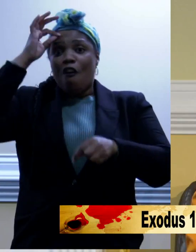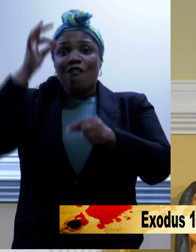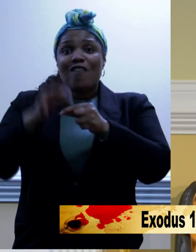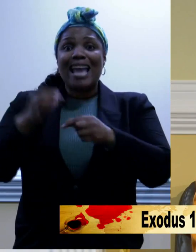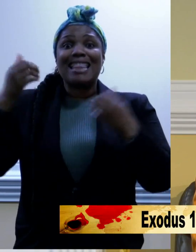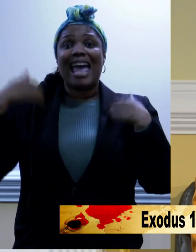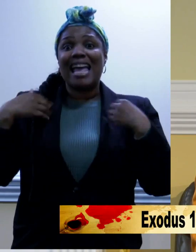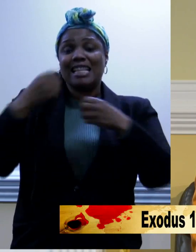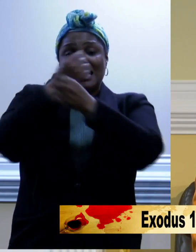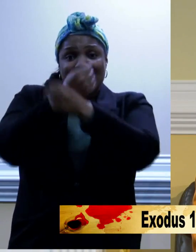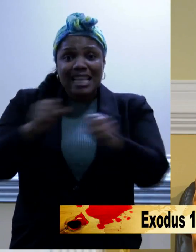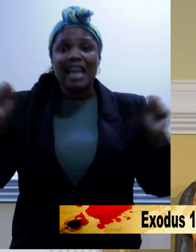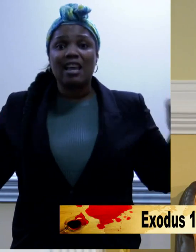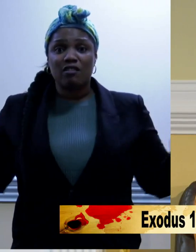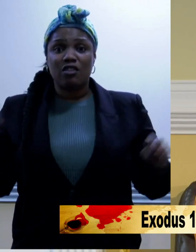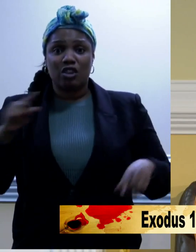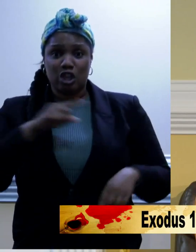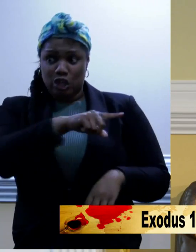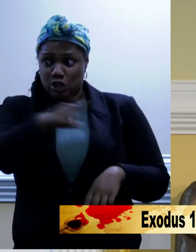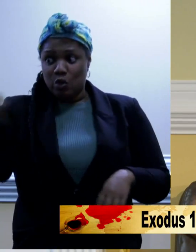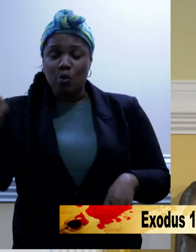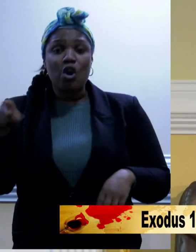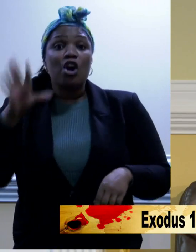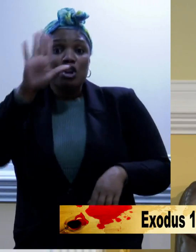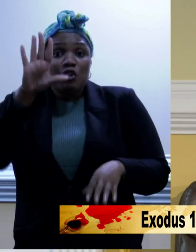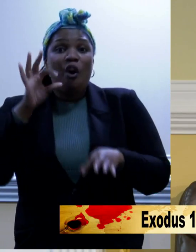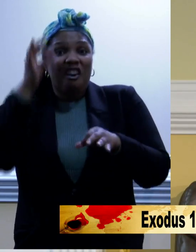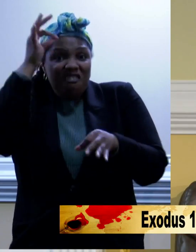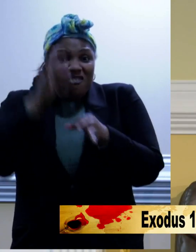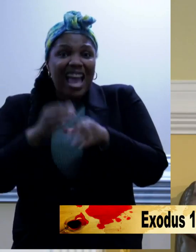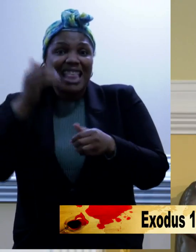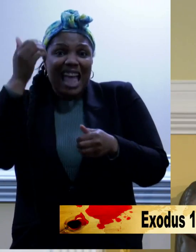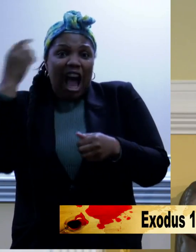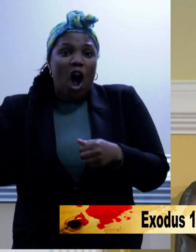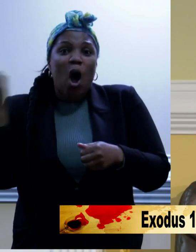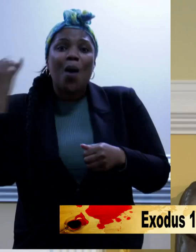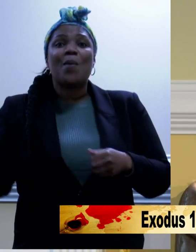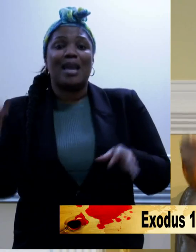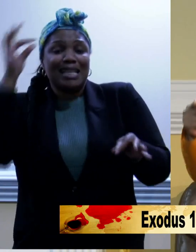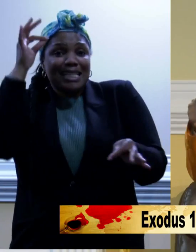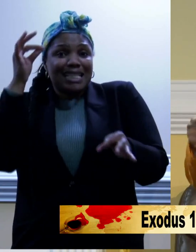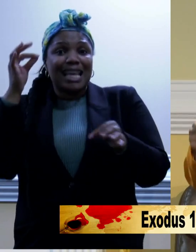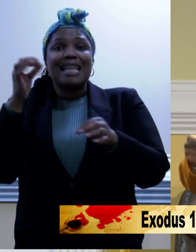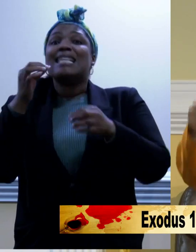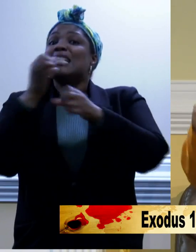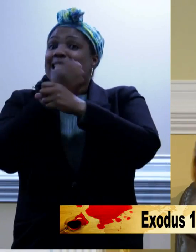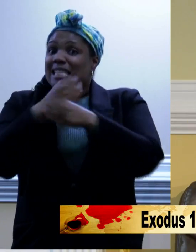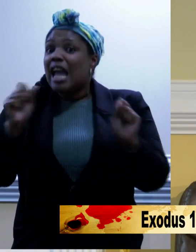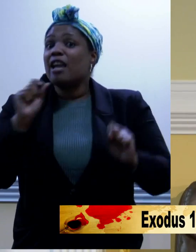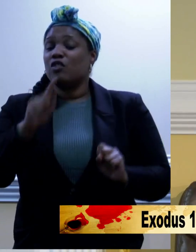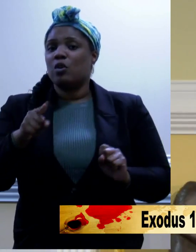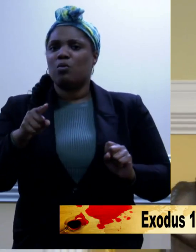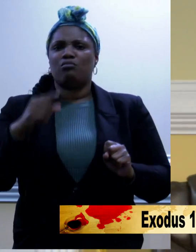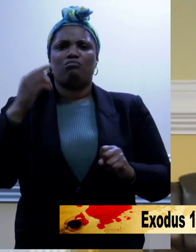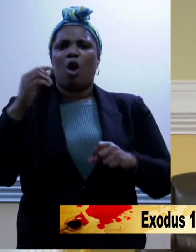you. Teach. Y'all understand? It's always been a one-on-one between you and